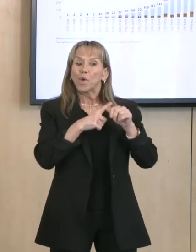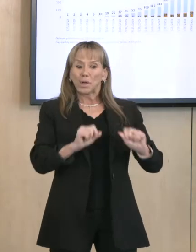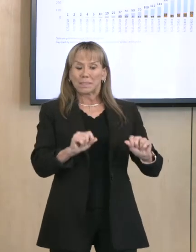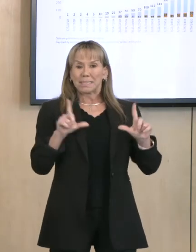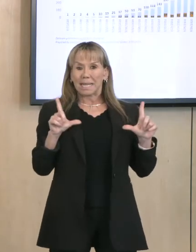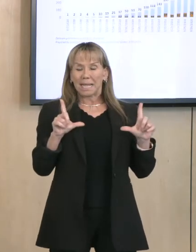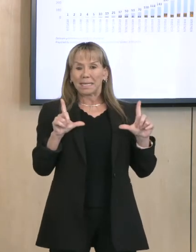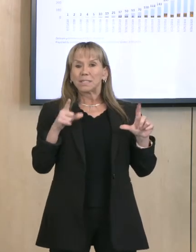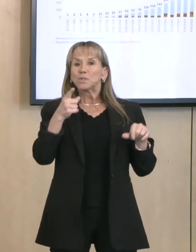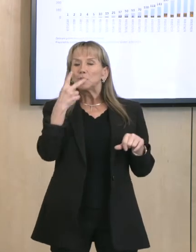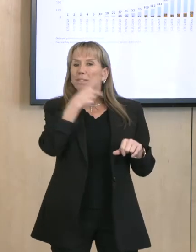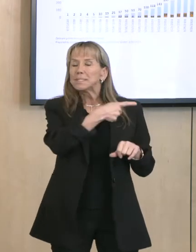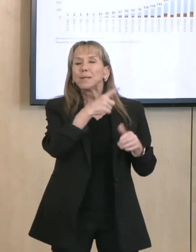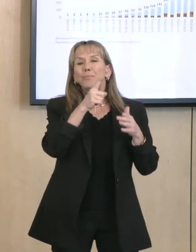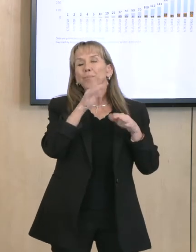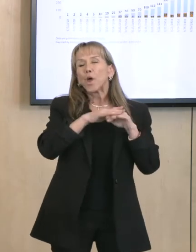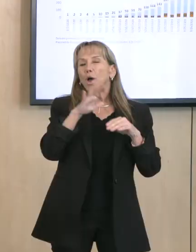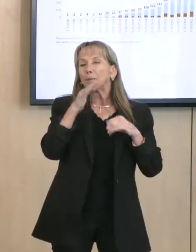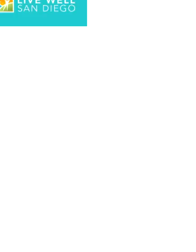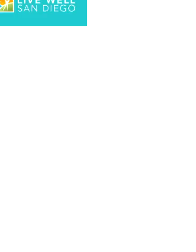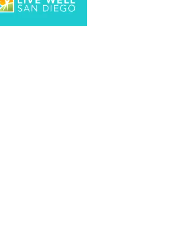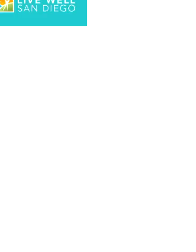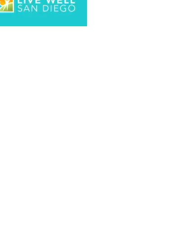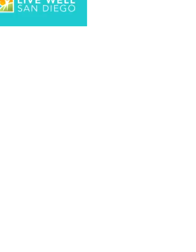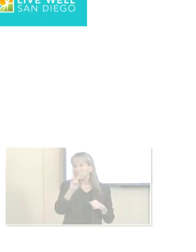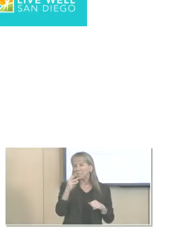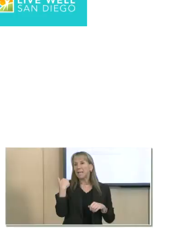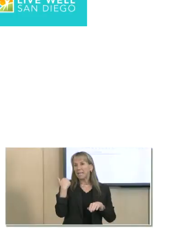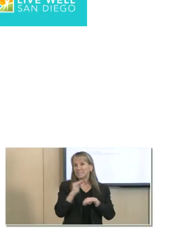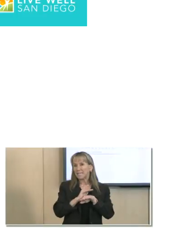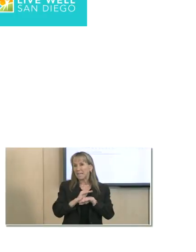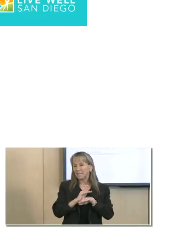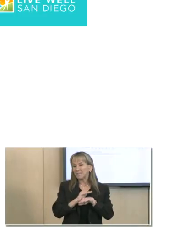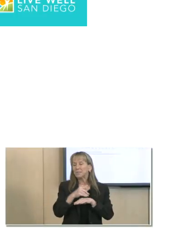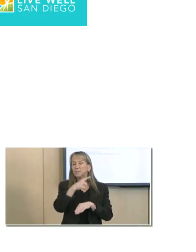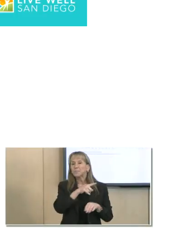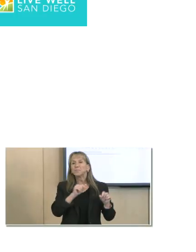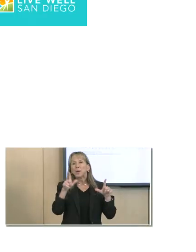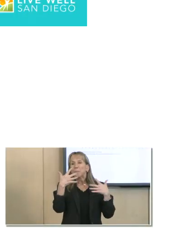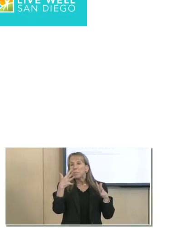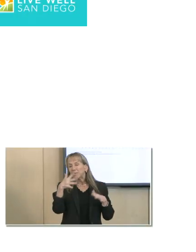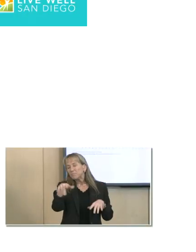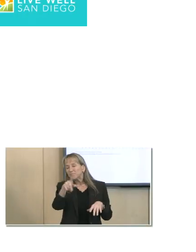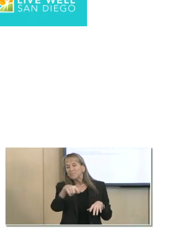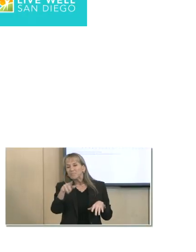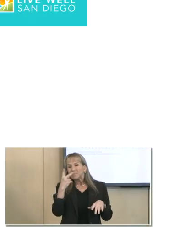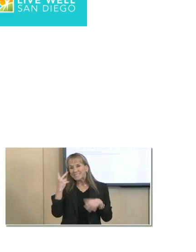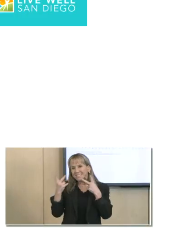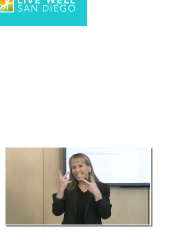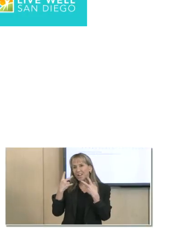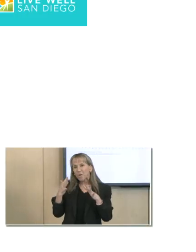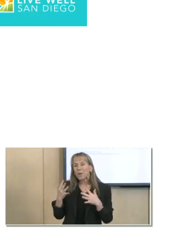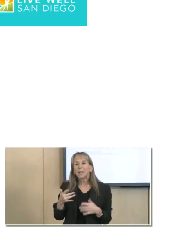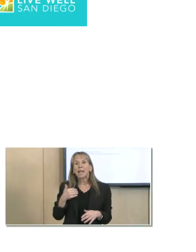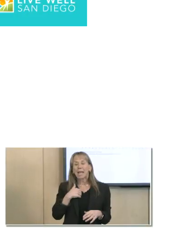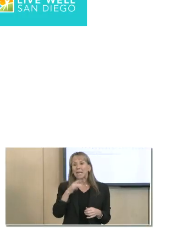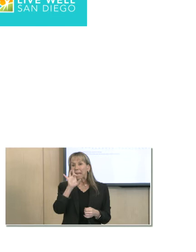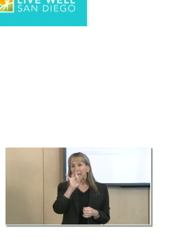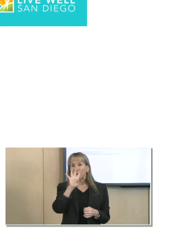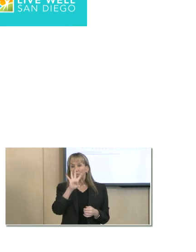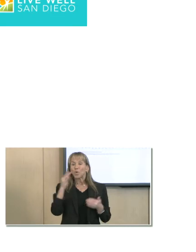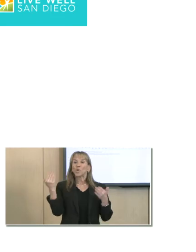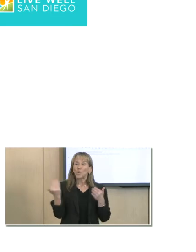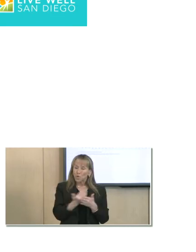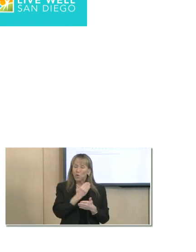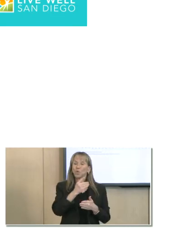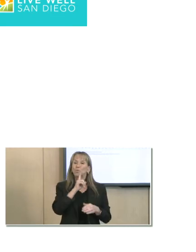reflects what was updated on our county website last night, which many of you have already seen. This was 84 new